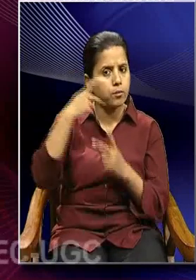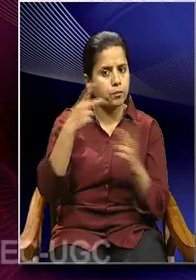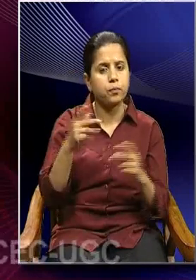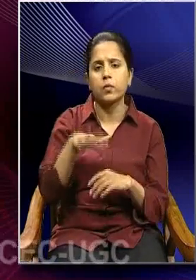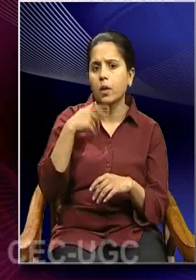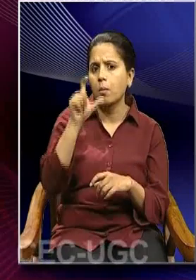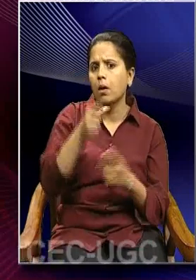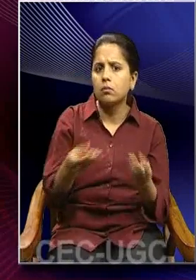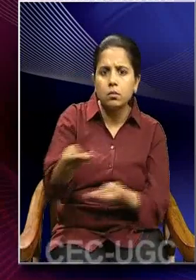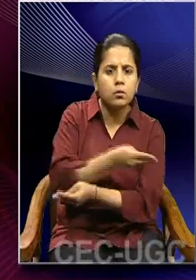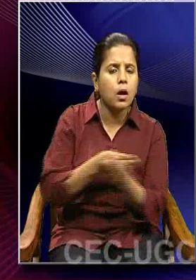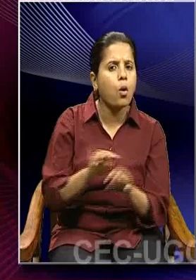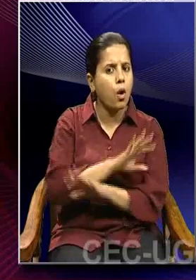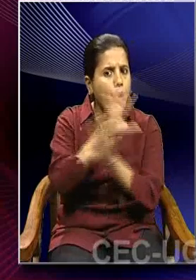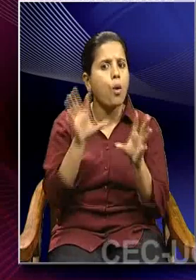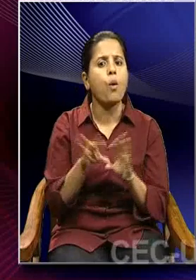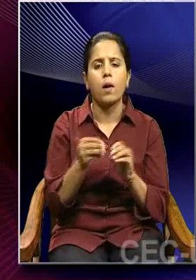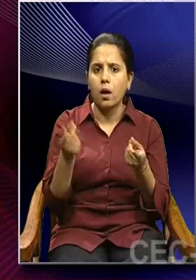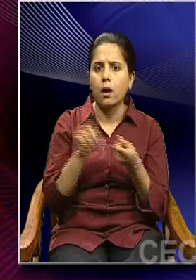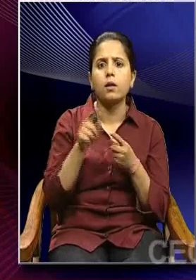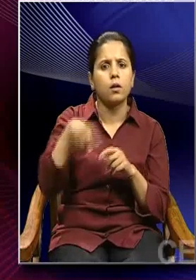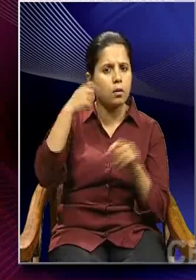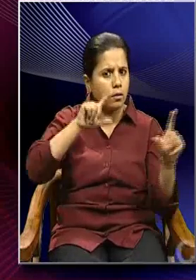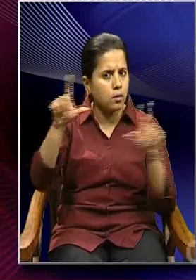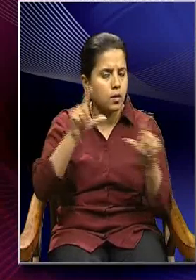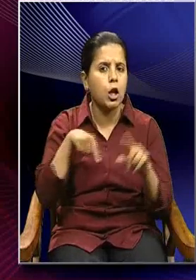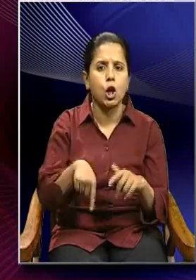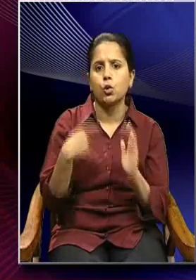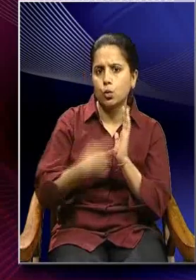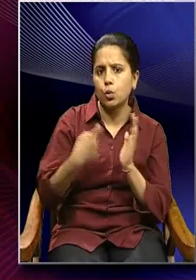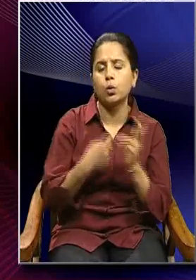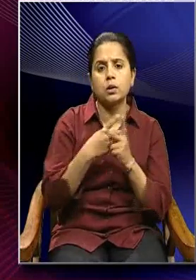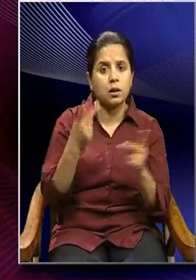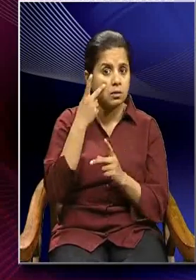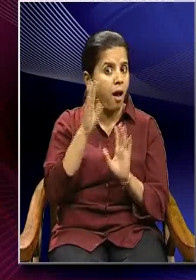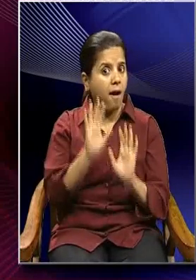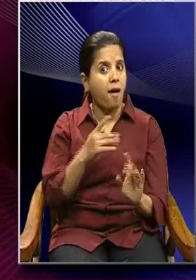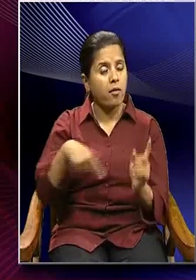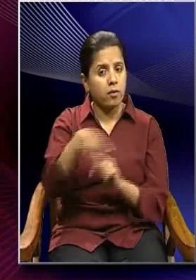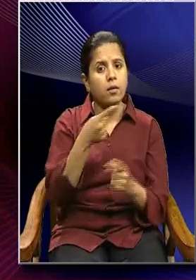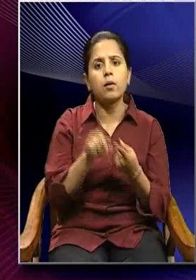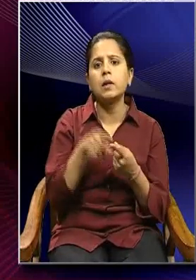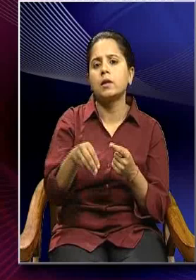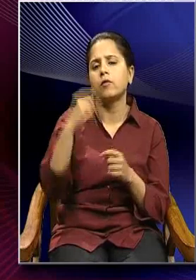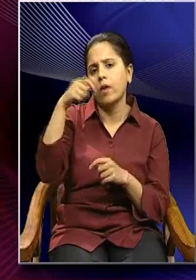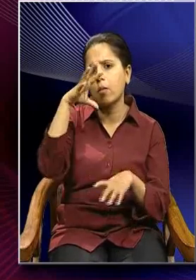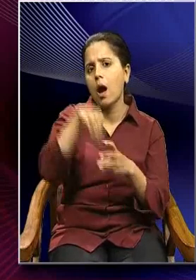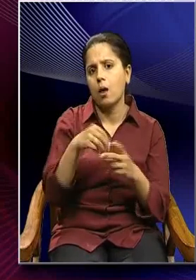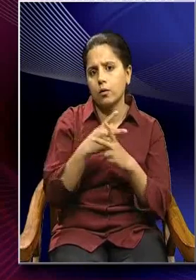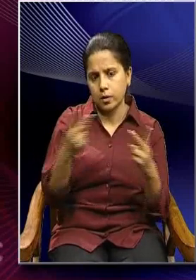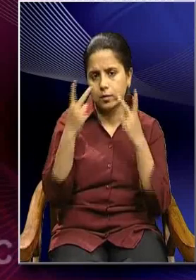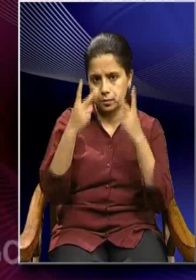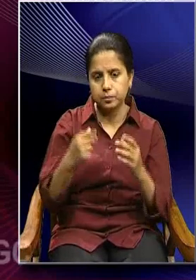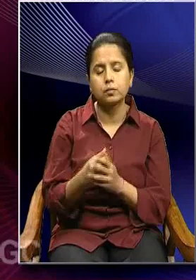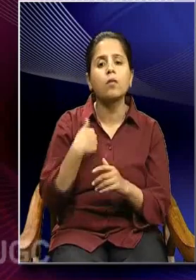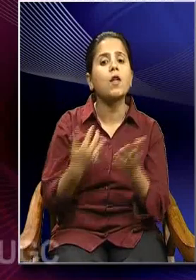the commercialization of everything and the advertising as a norm was also seen to be there in this particular film. Because